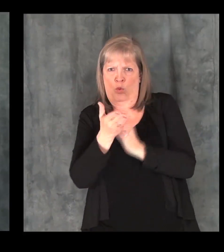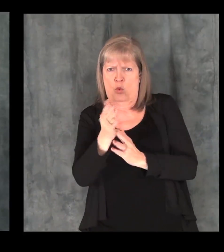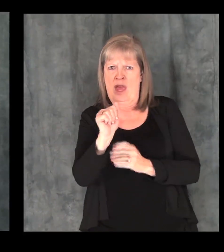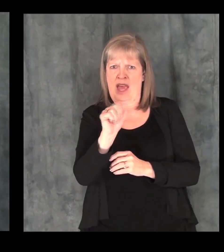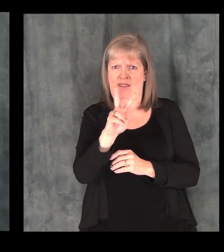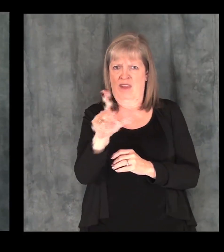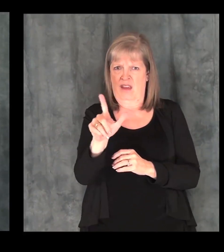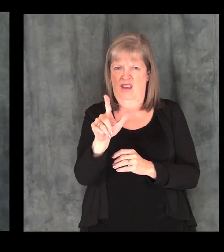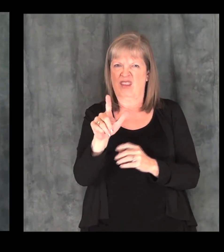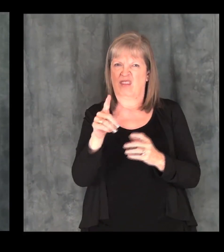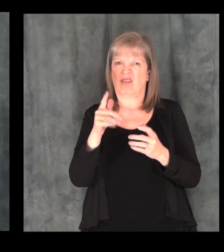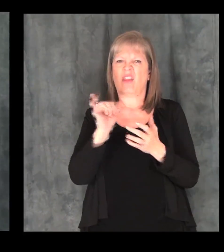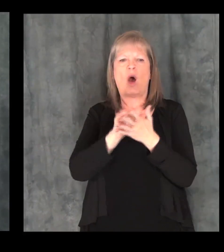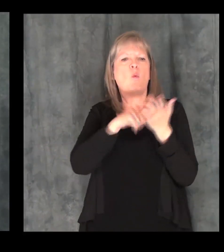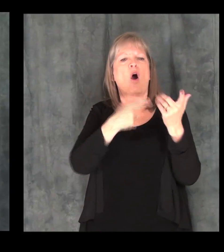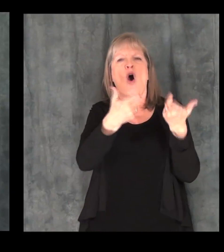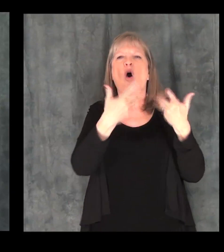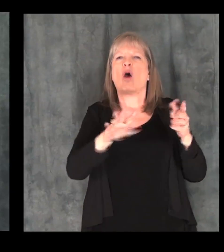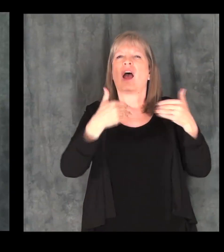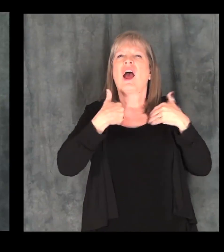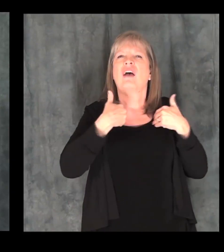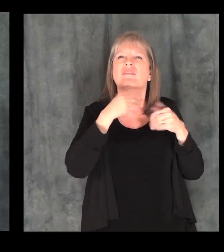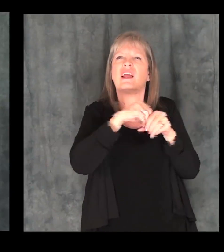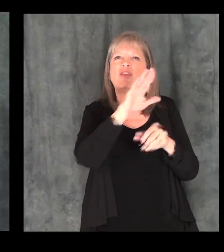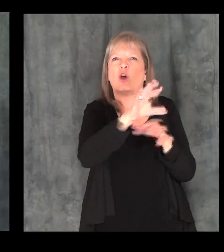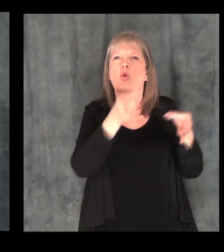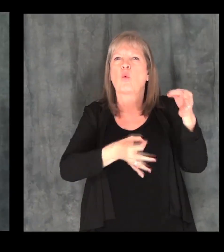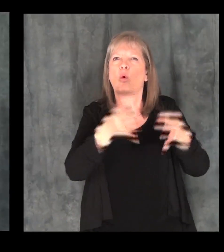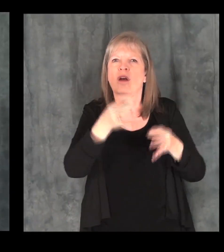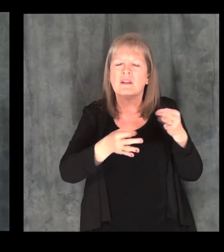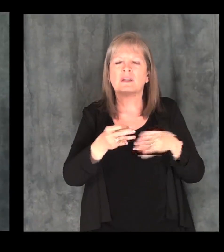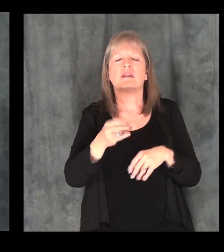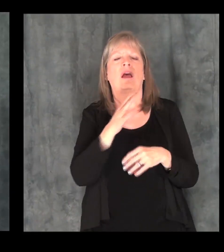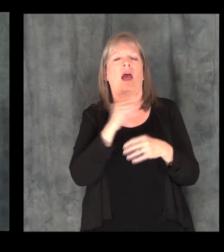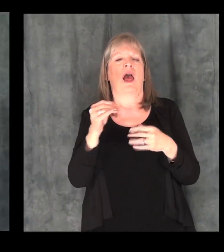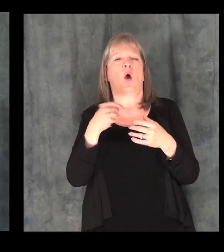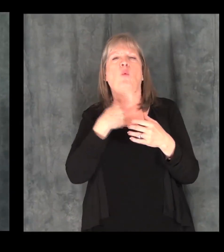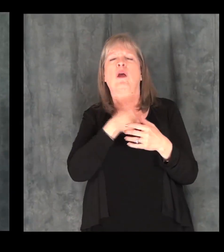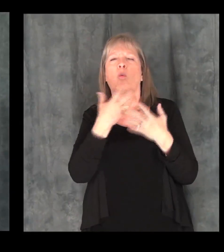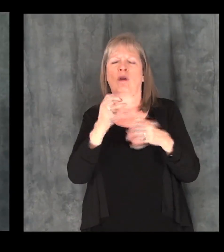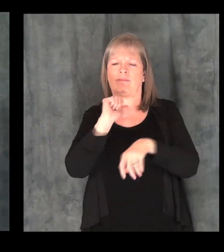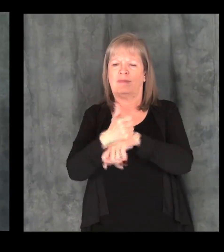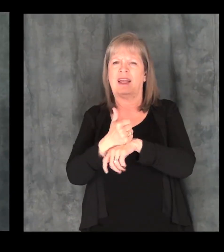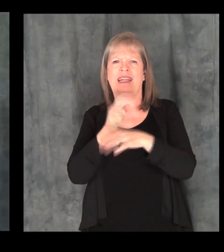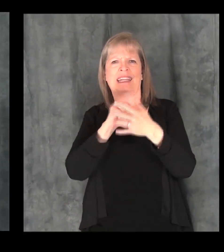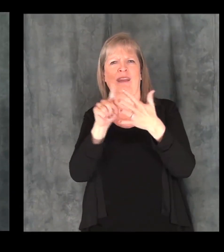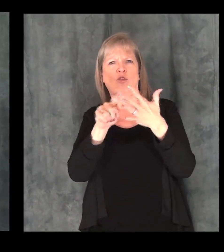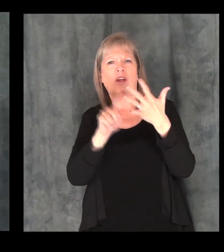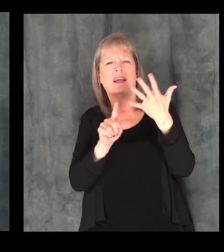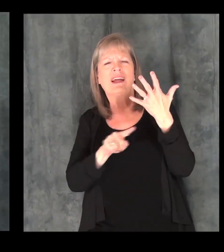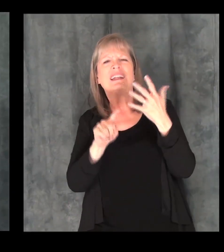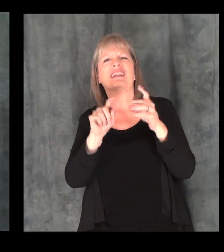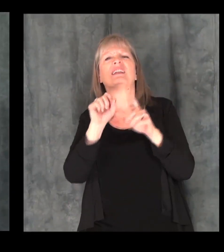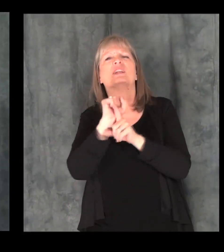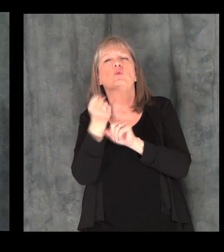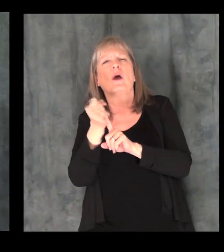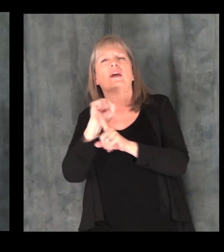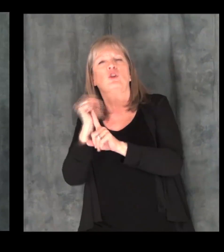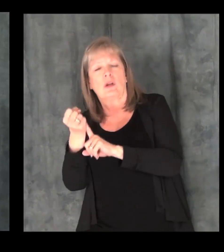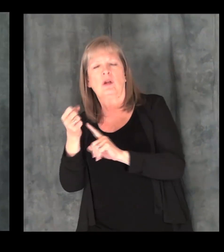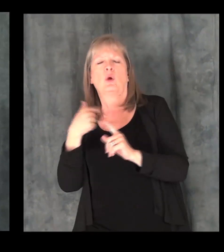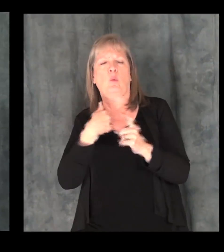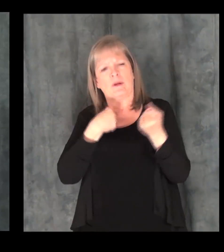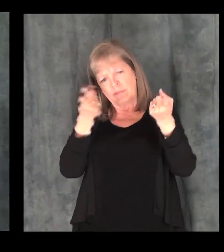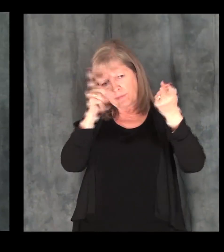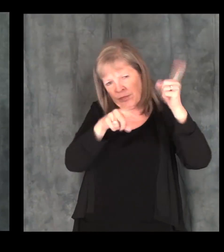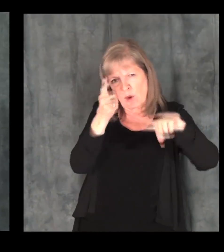system, the in-house AVL system, and we wanted to test a range of scenarios. So we worked with the Department of Justice